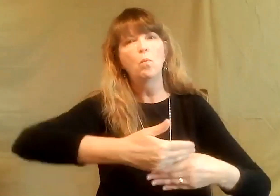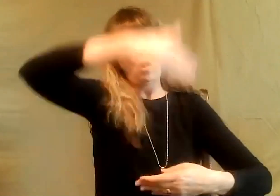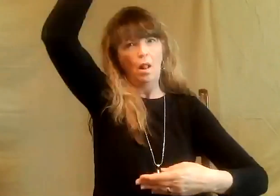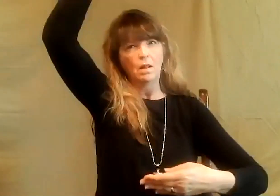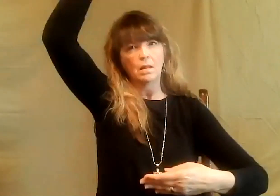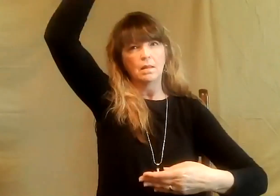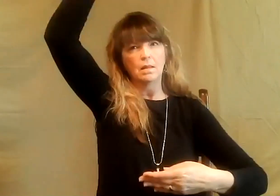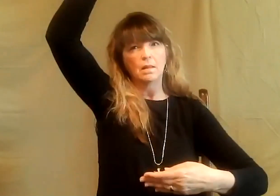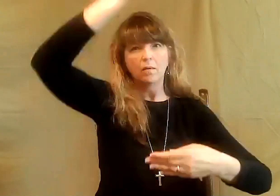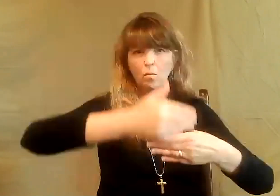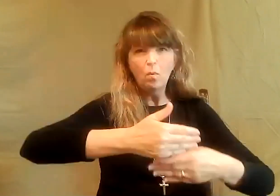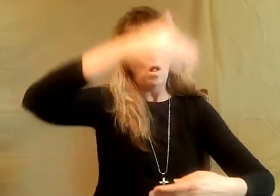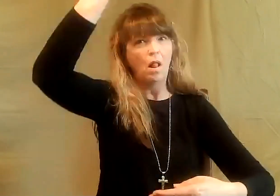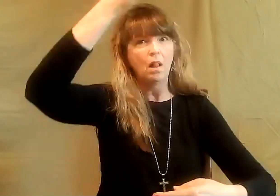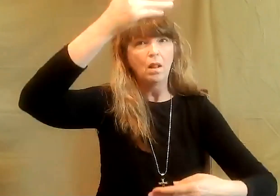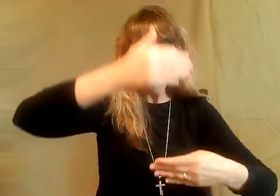for help. Moses has hit a wall.